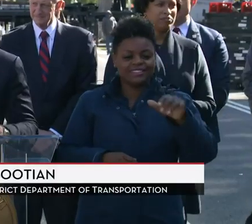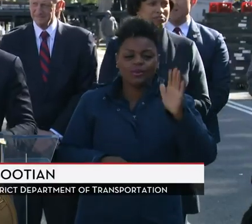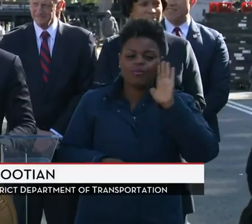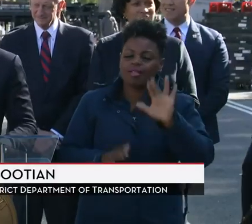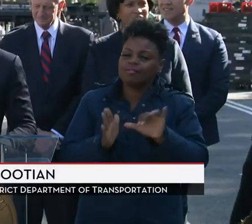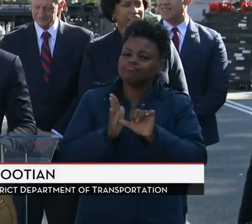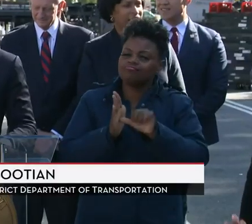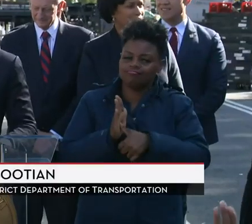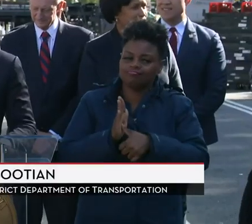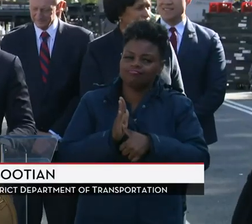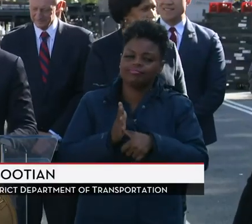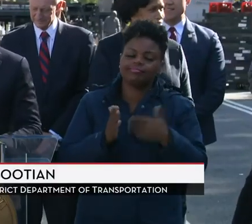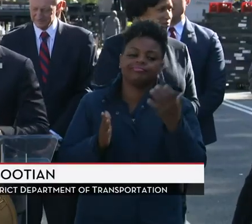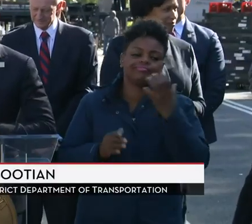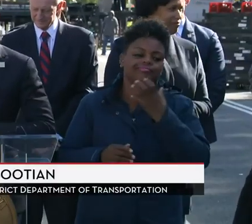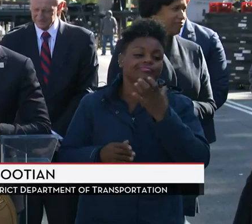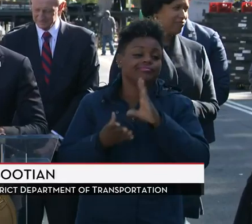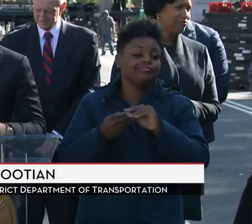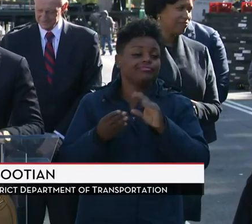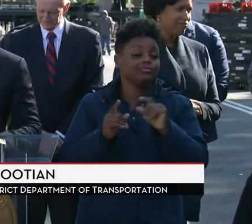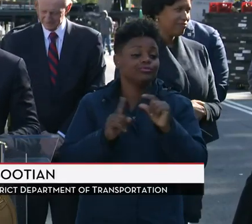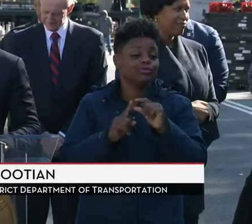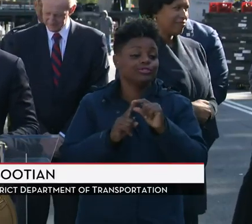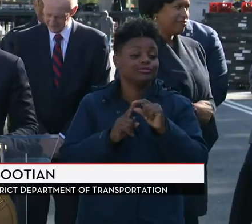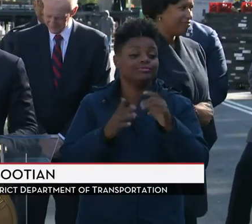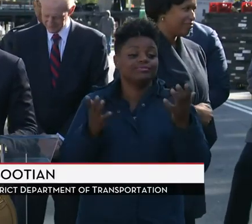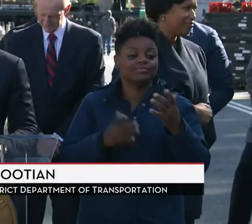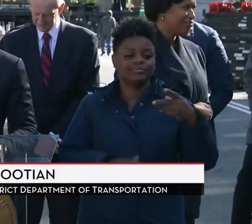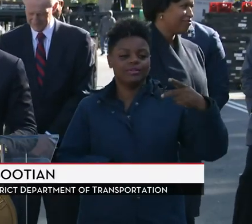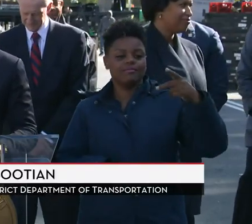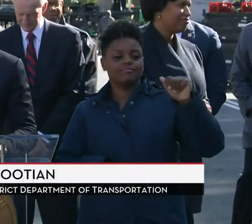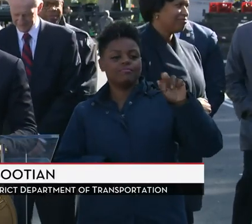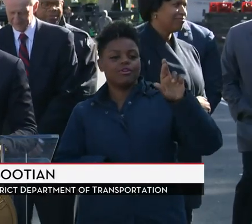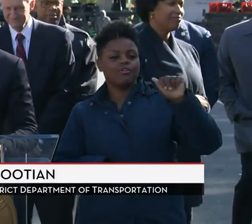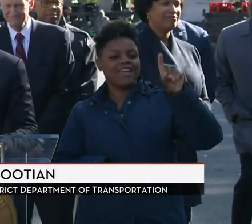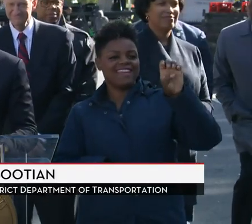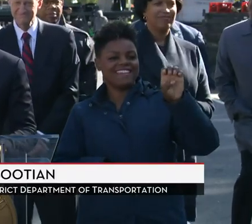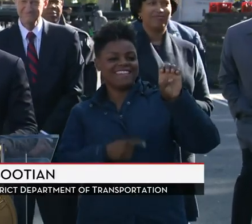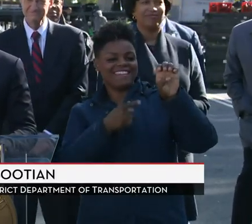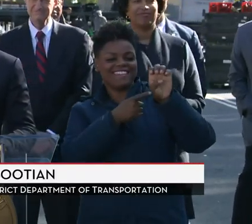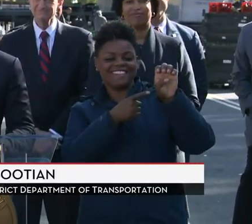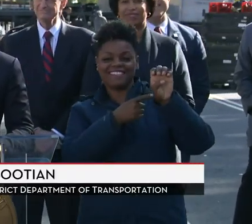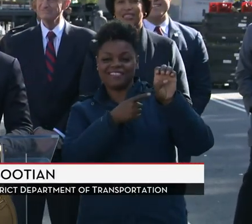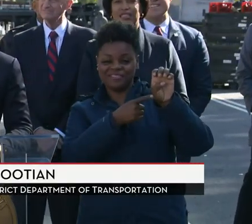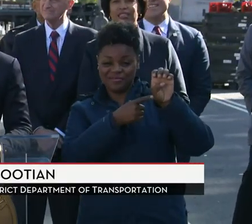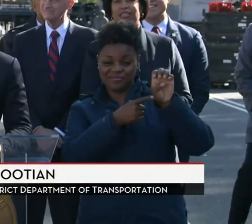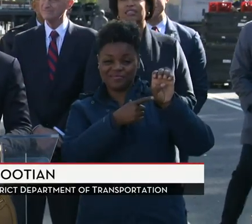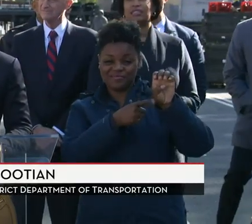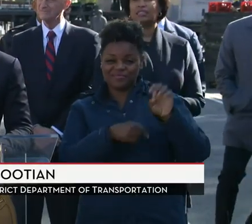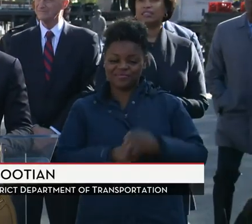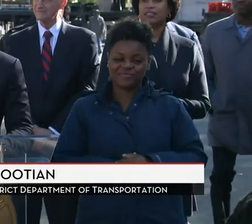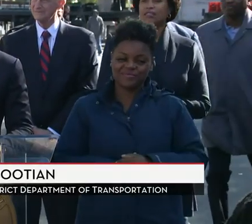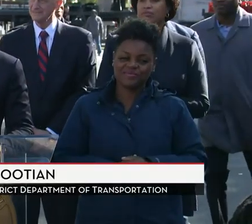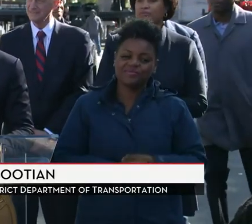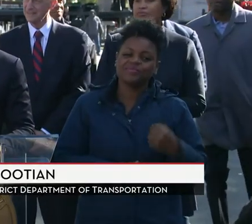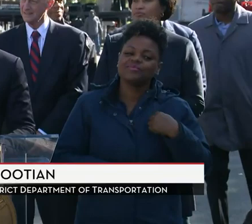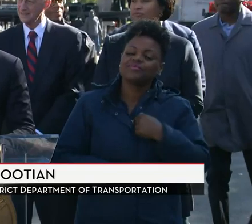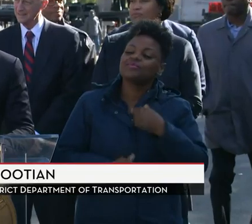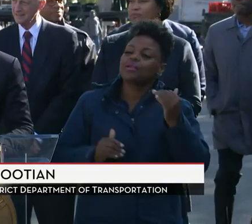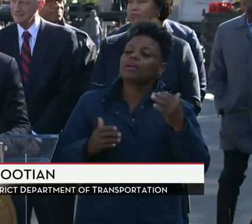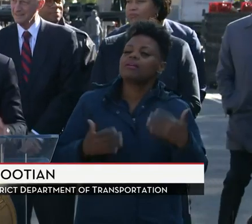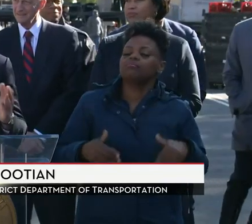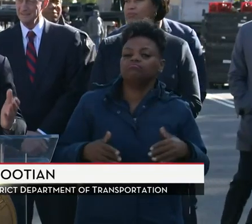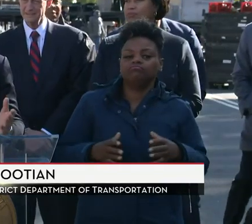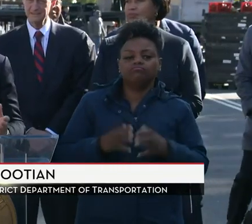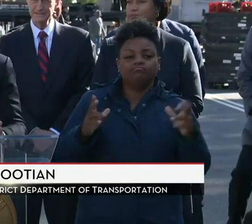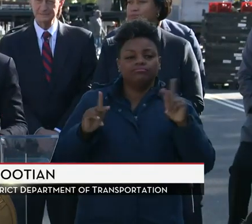word parade. And as Mayor Bowser said, we are expecting large crowds to participate in this historic celebration. And